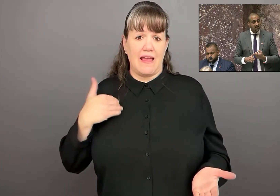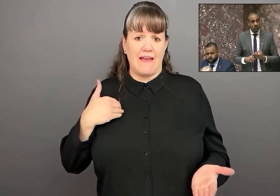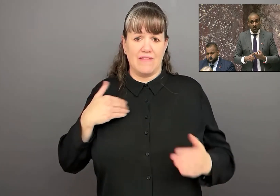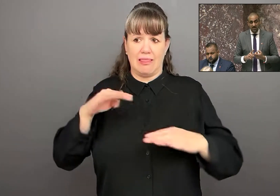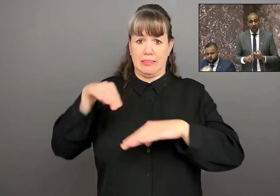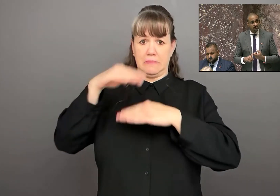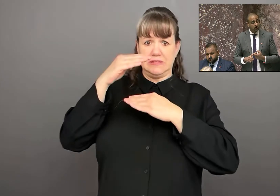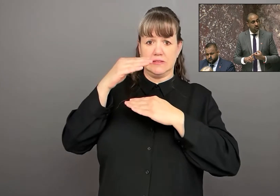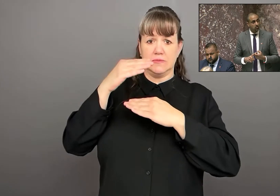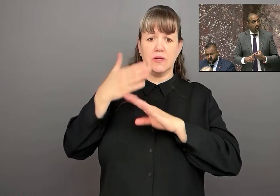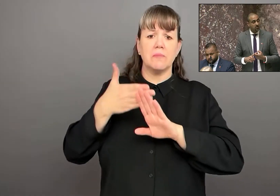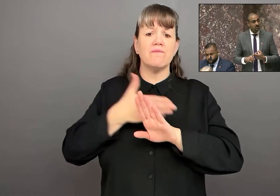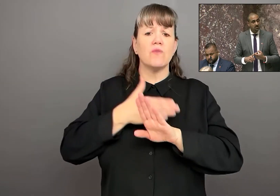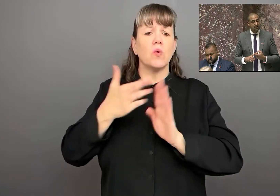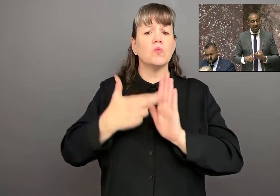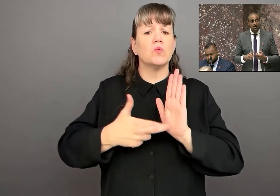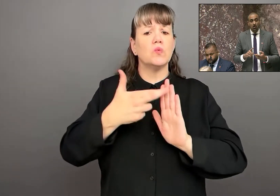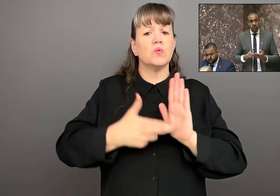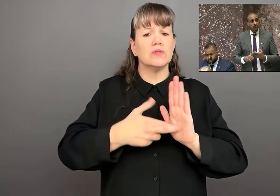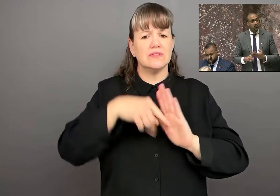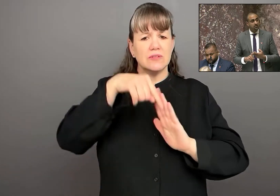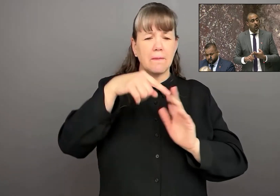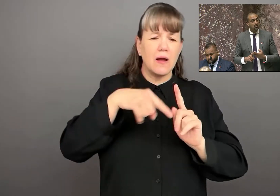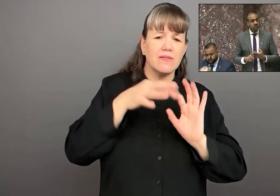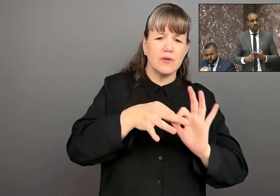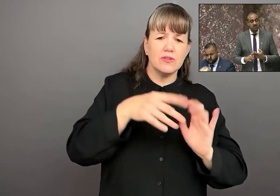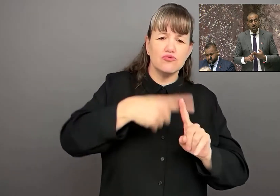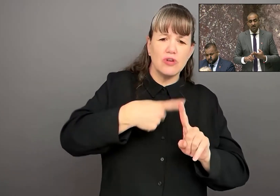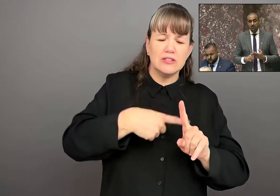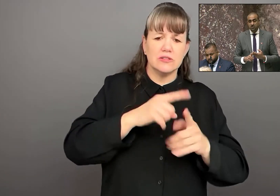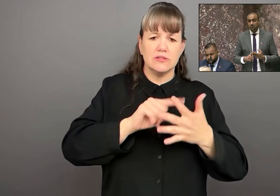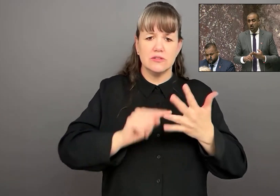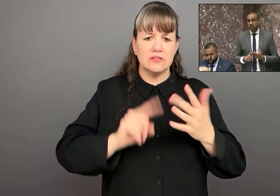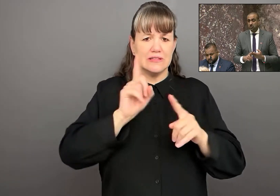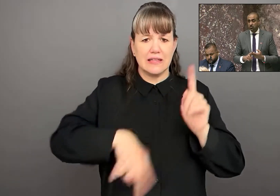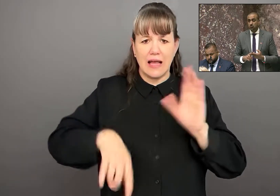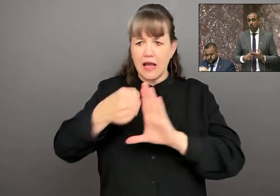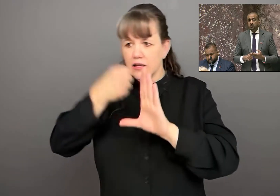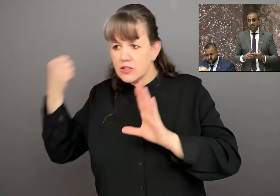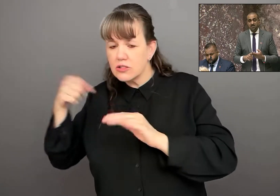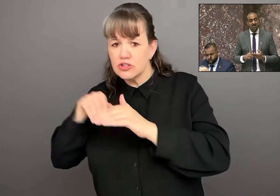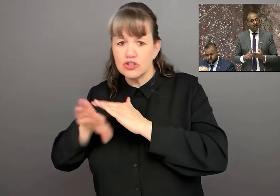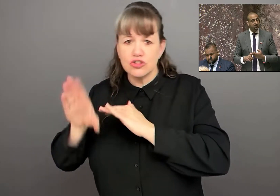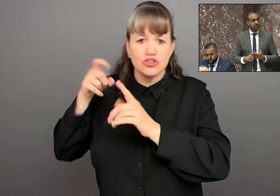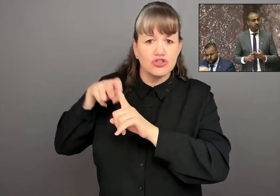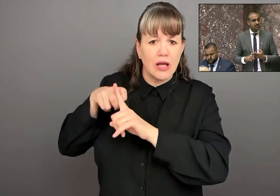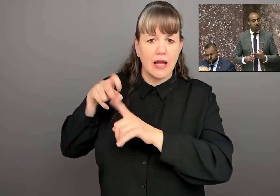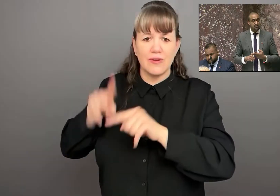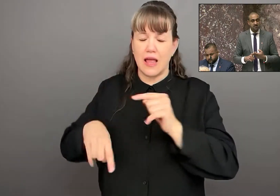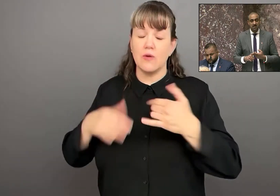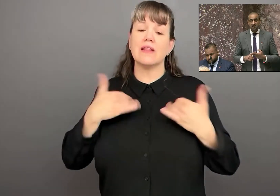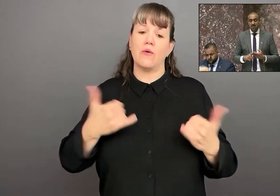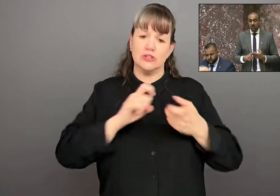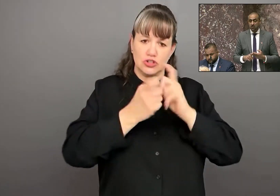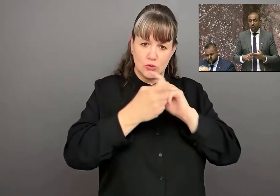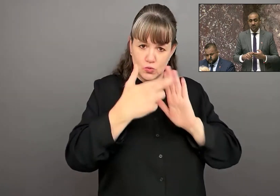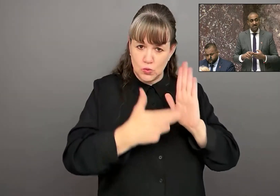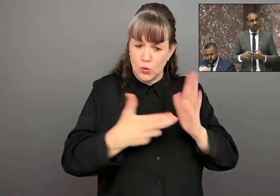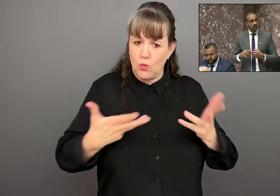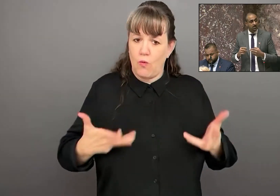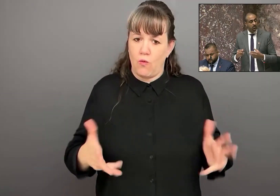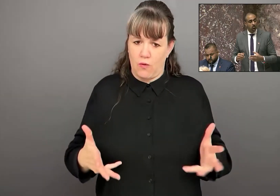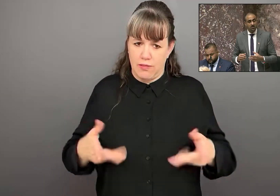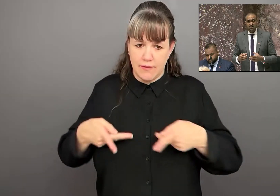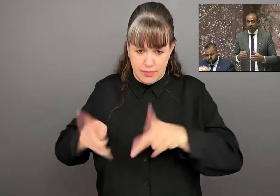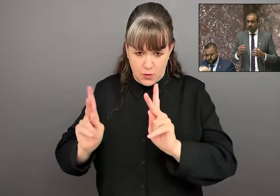wellness checks when they felt it was appropriate, and also put in policies to be able to monitor who goes in and out of these facilities, not only for the